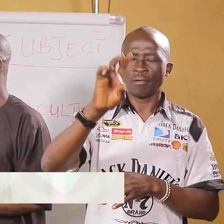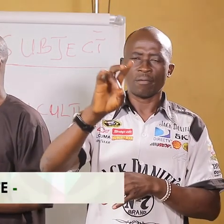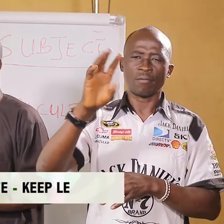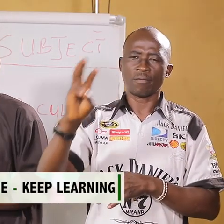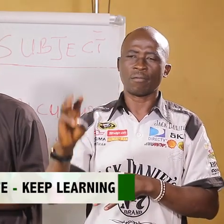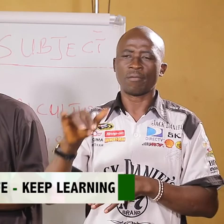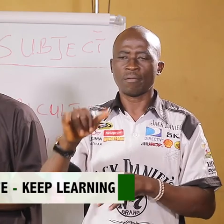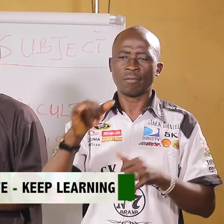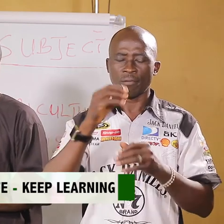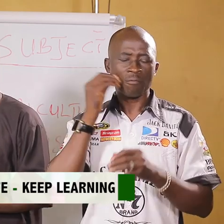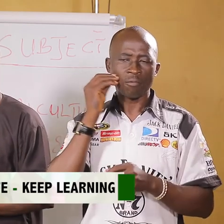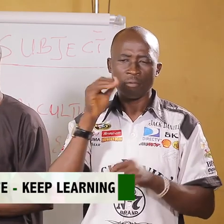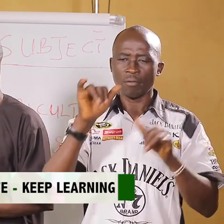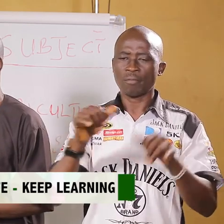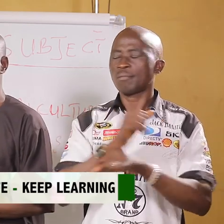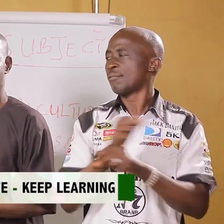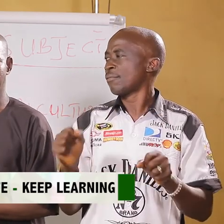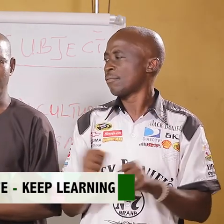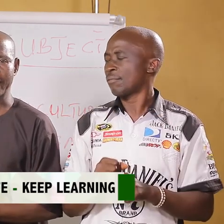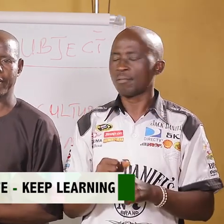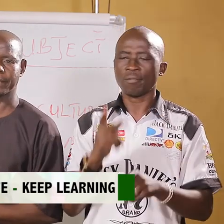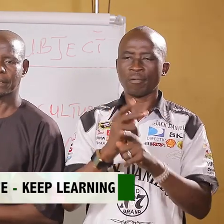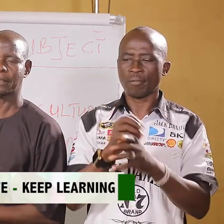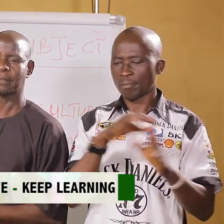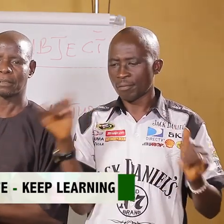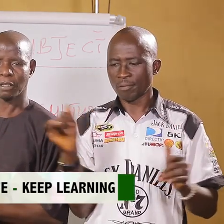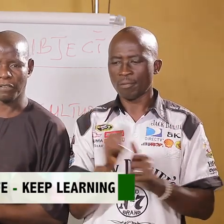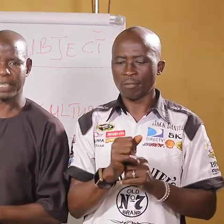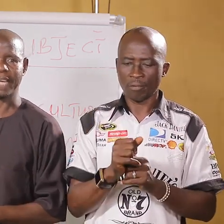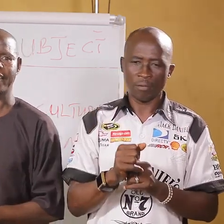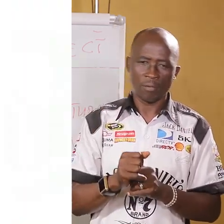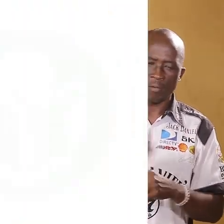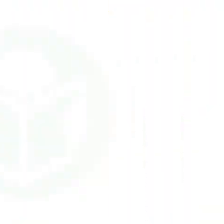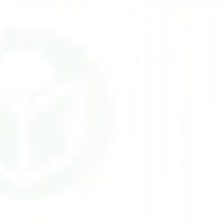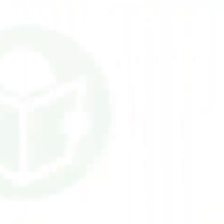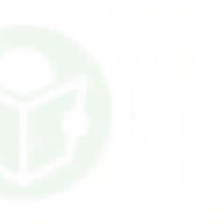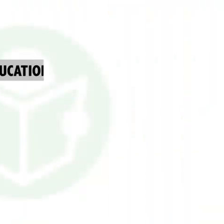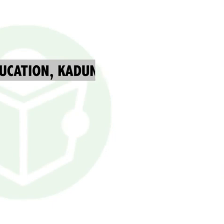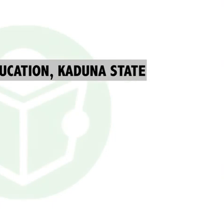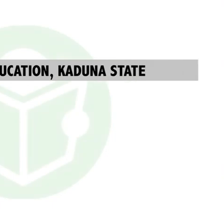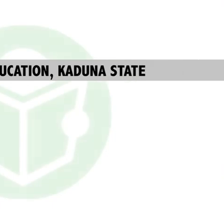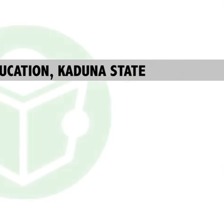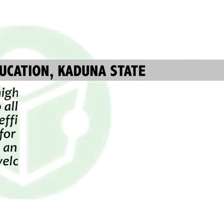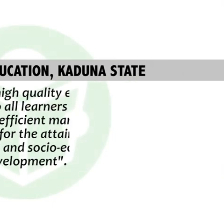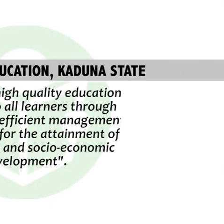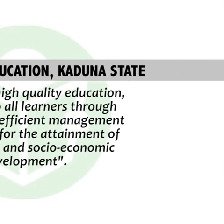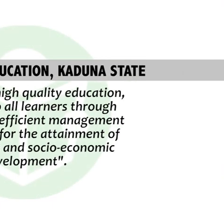080-3451-3576. Stay home, stay safe, keep learning. COVID-19 is real.